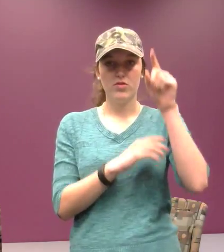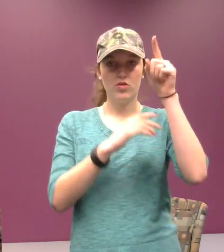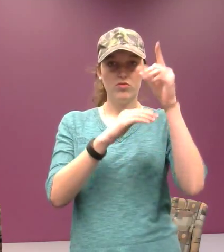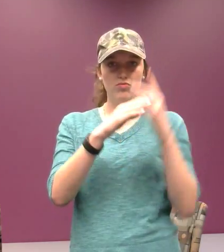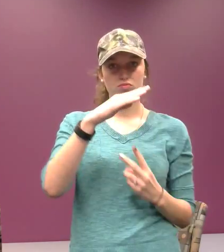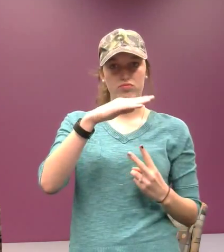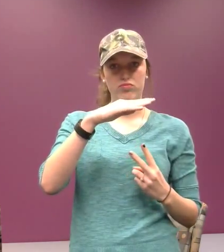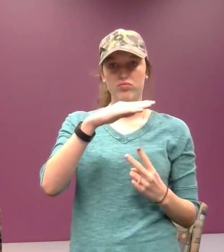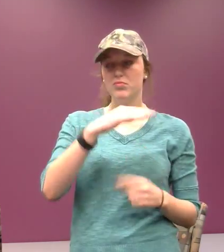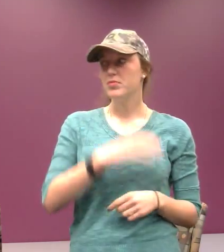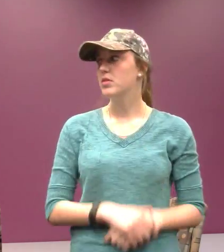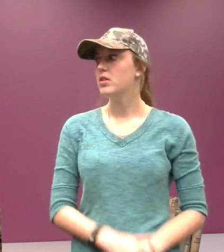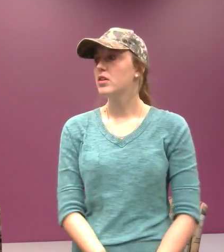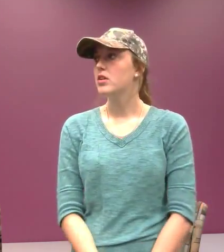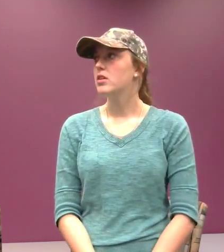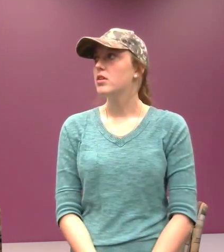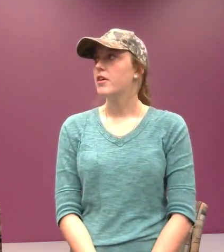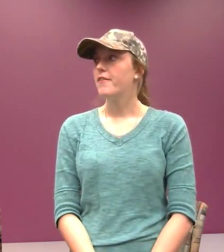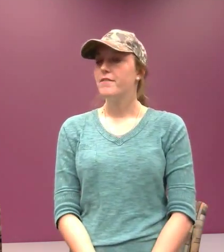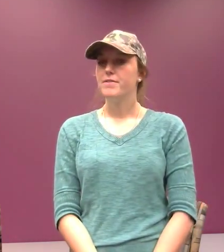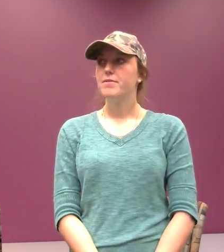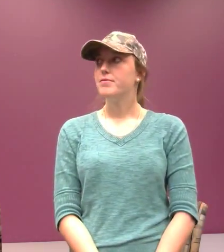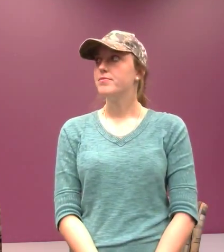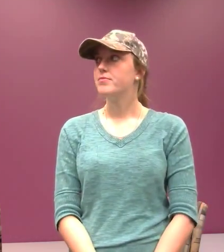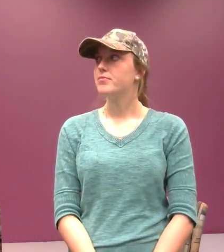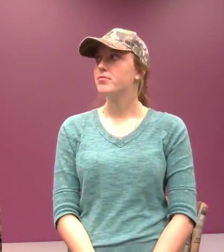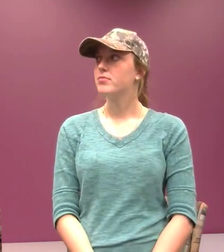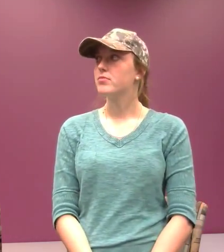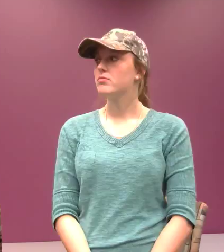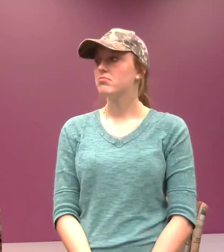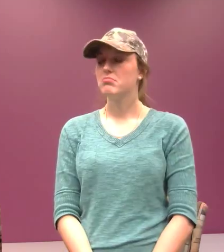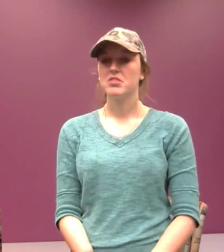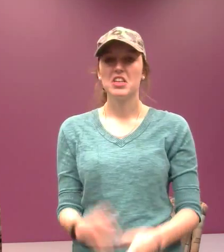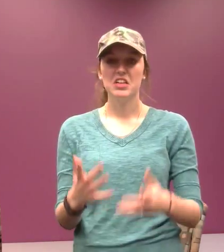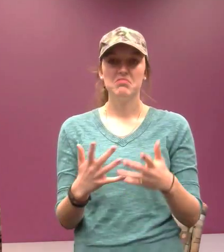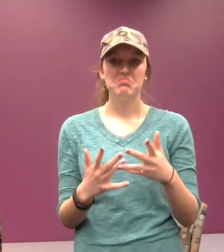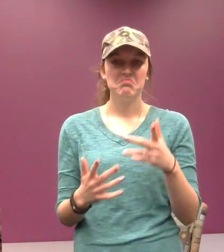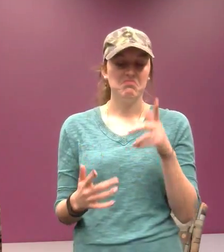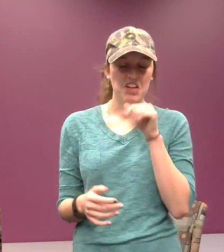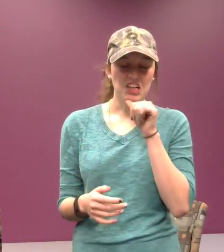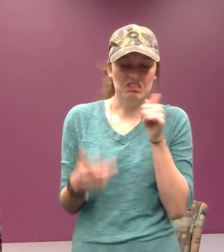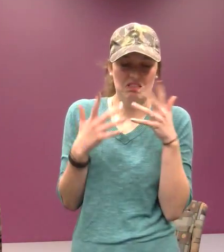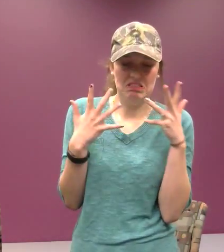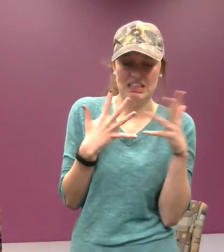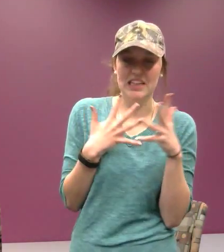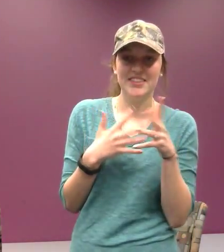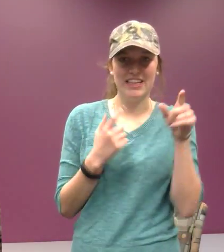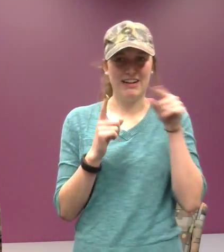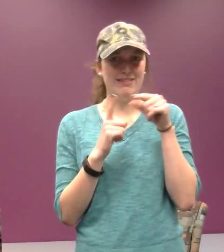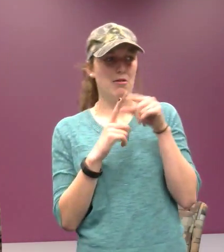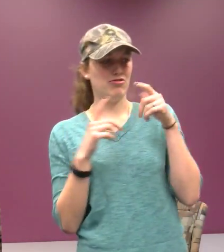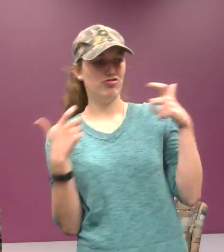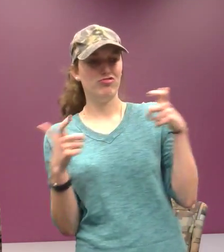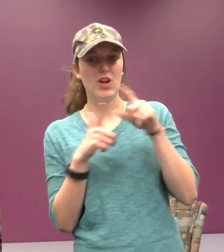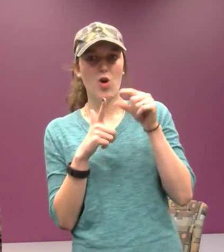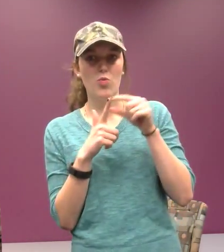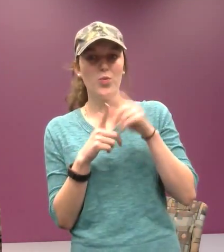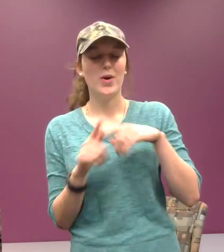rational expression. All it is a fraction. And our objective today is to learn